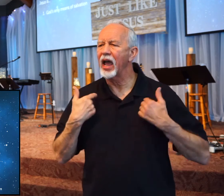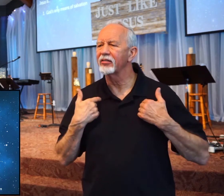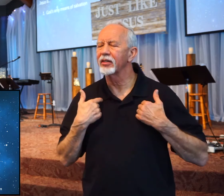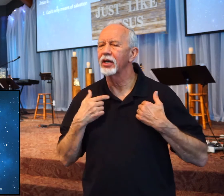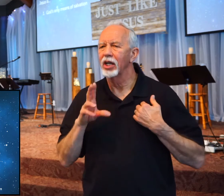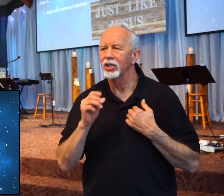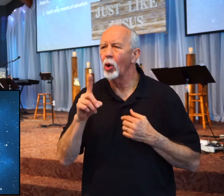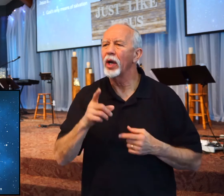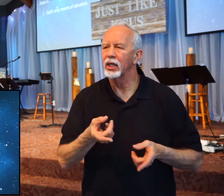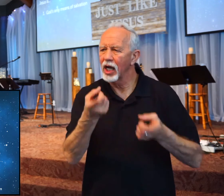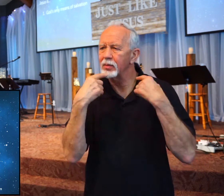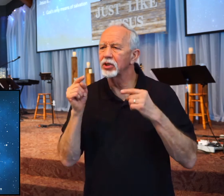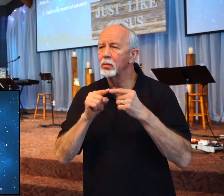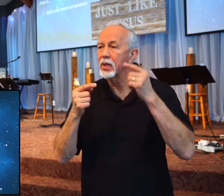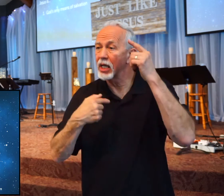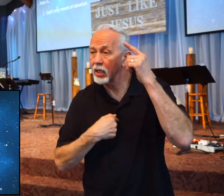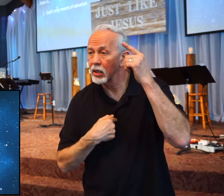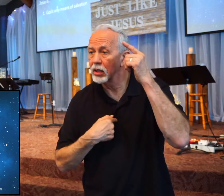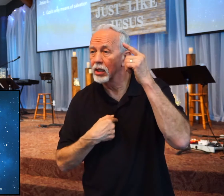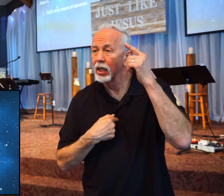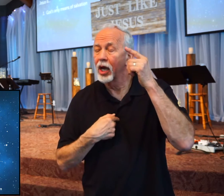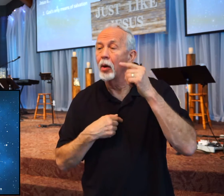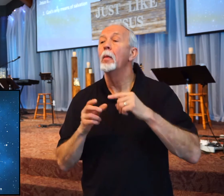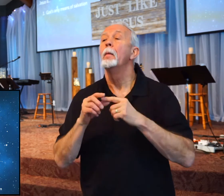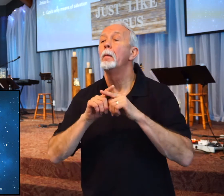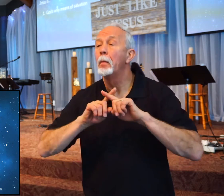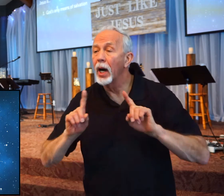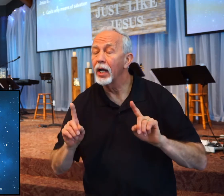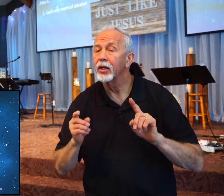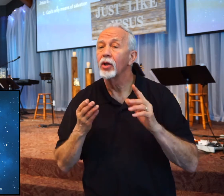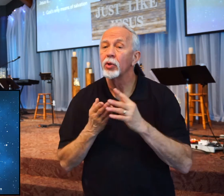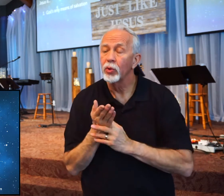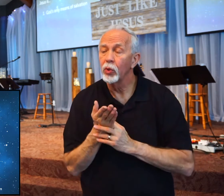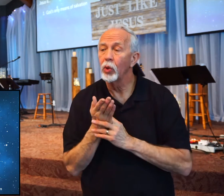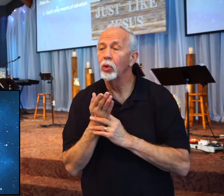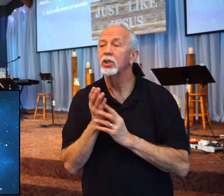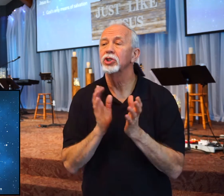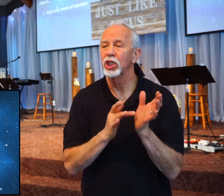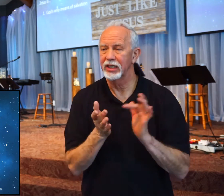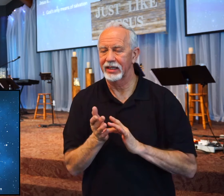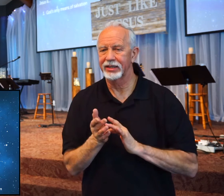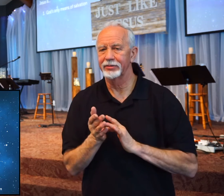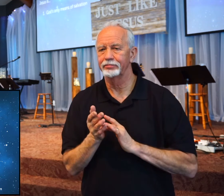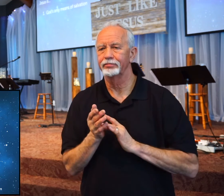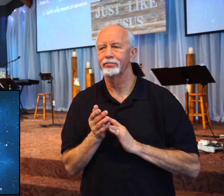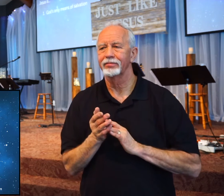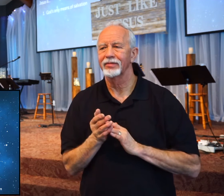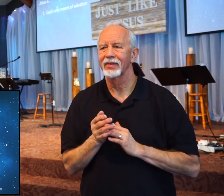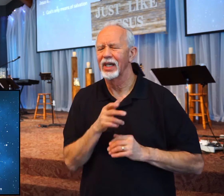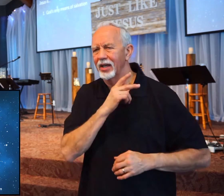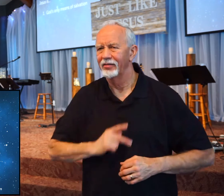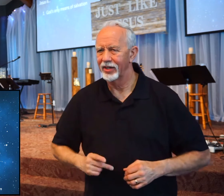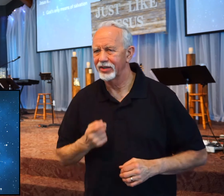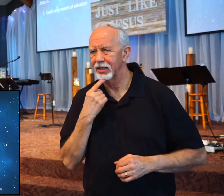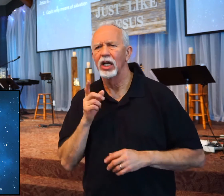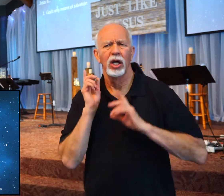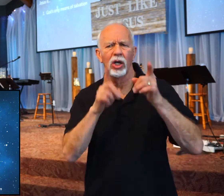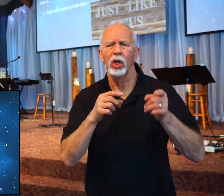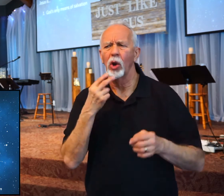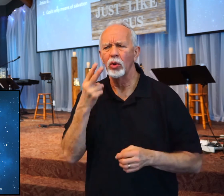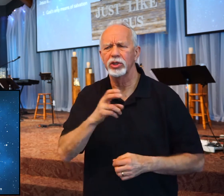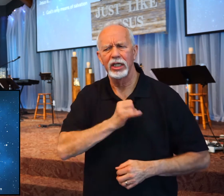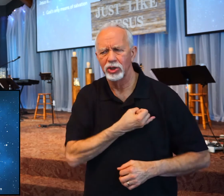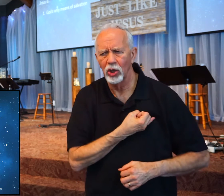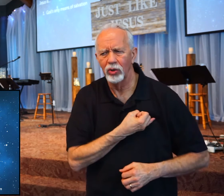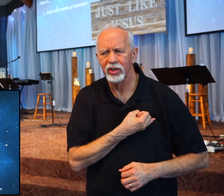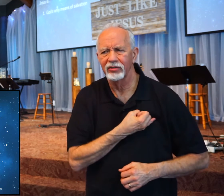No one comes before me, the Father, except through Jesus. So Pharaoh said, go see Joseph. God the Father